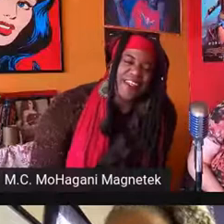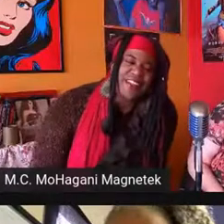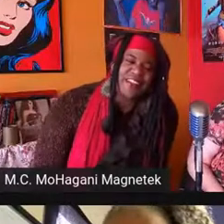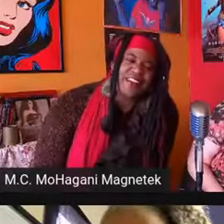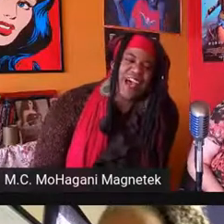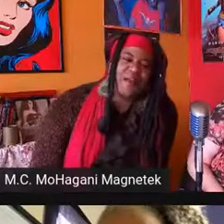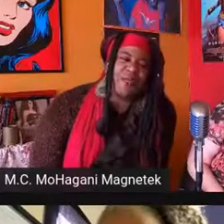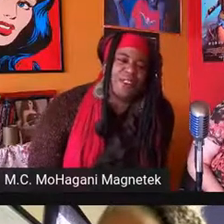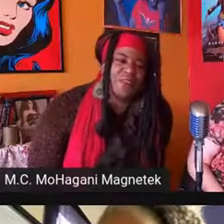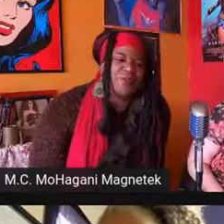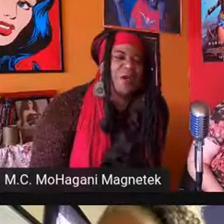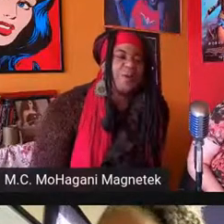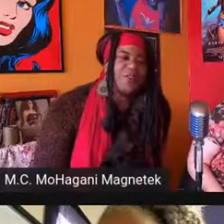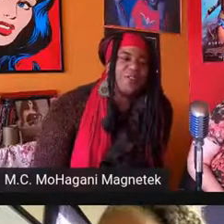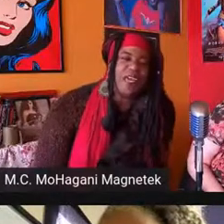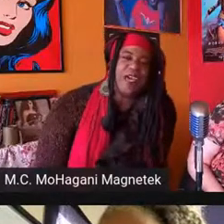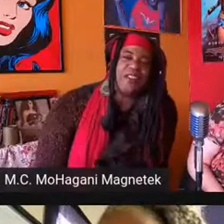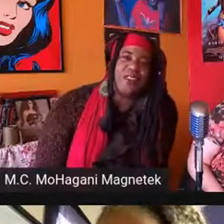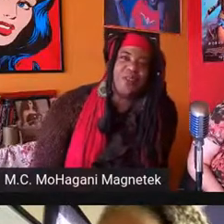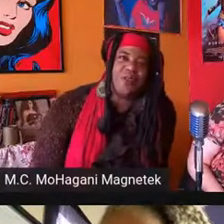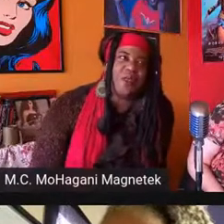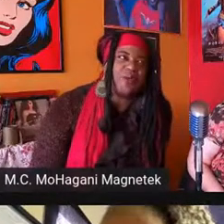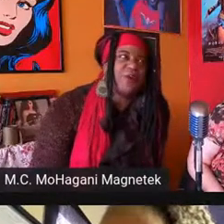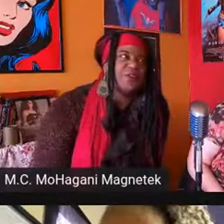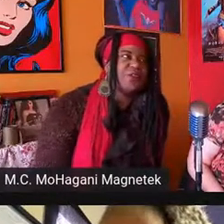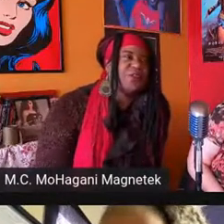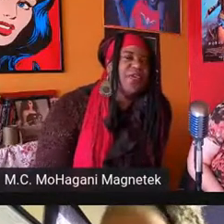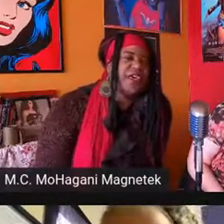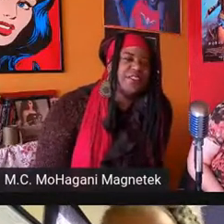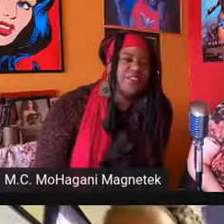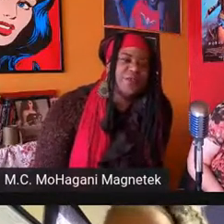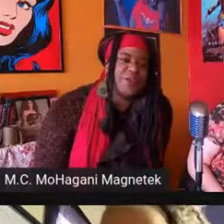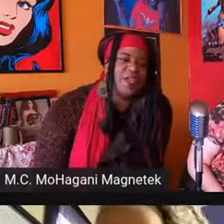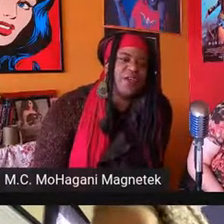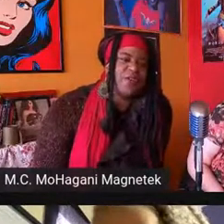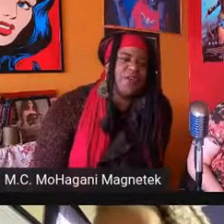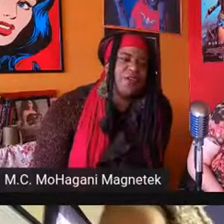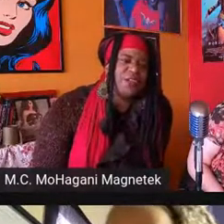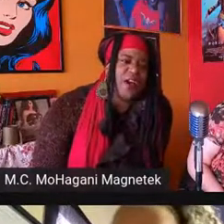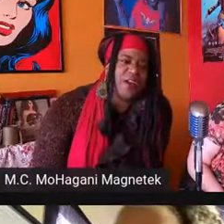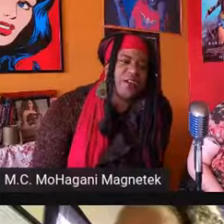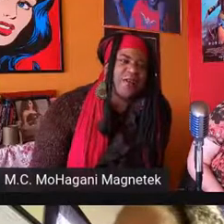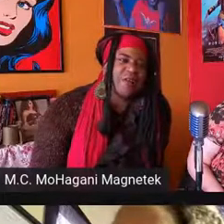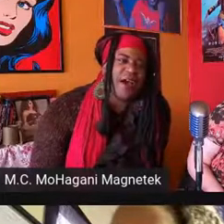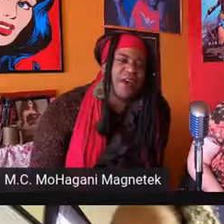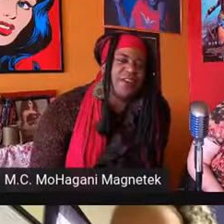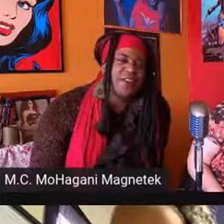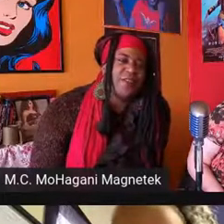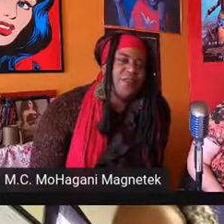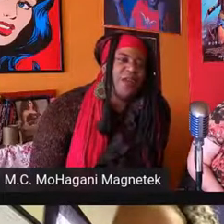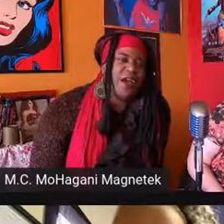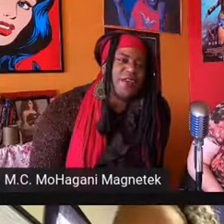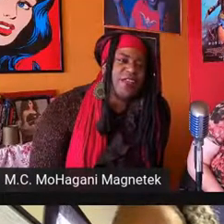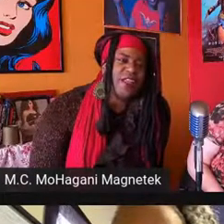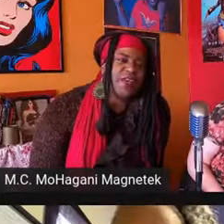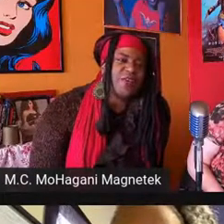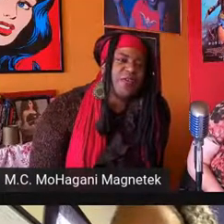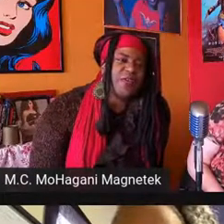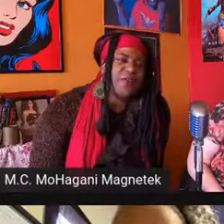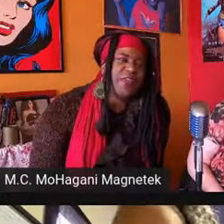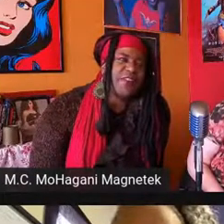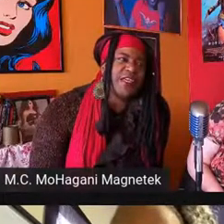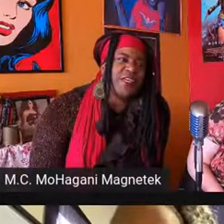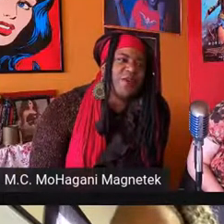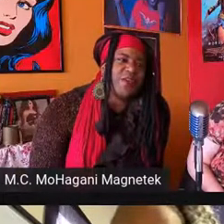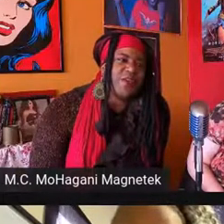it really is. It's got me into trouble sometimes too in personal relationships. Like, what are you talking about? And why you sound like you